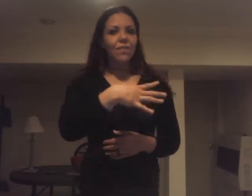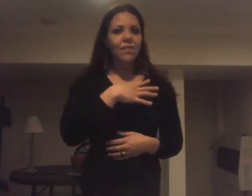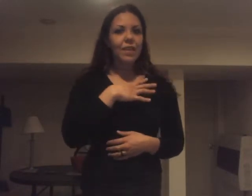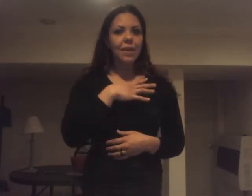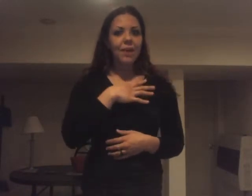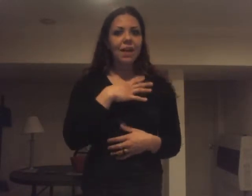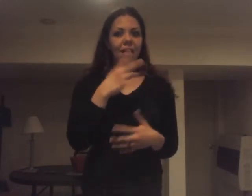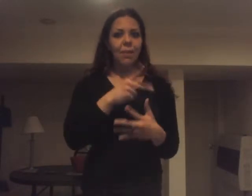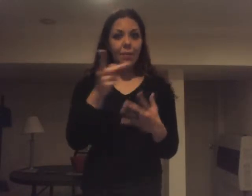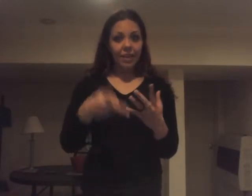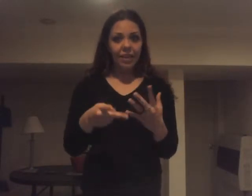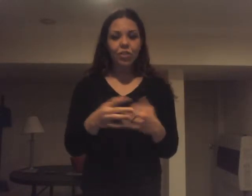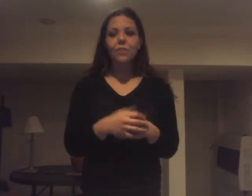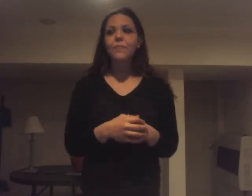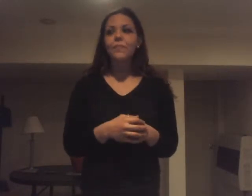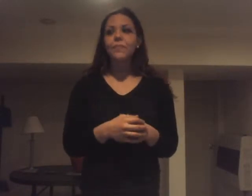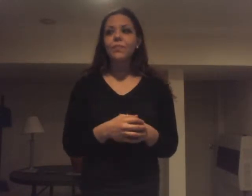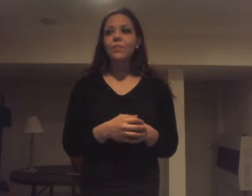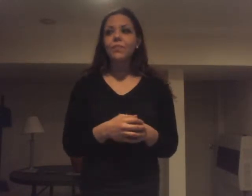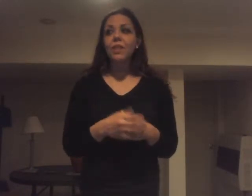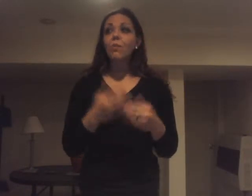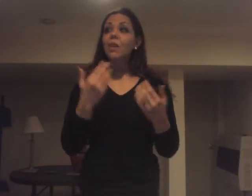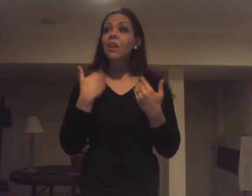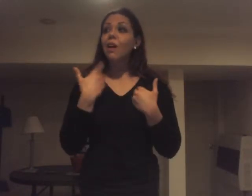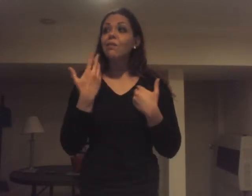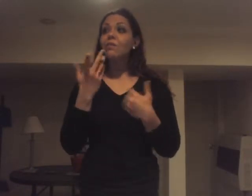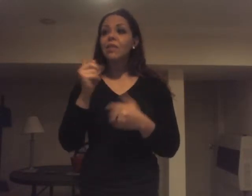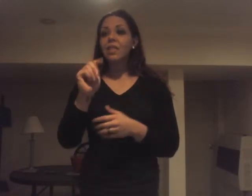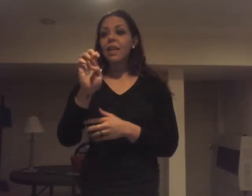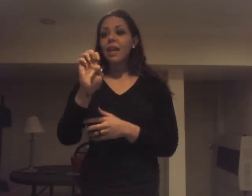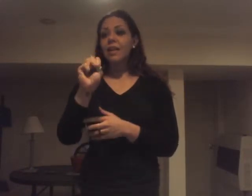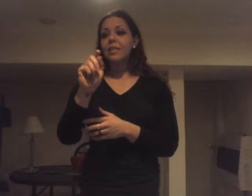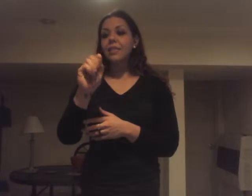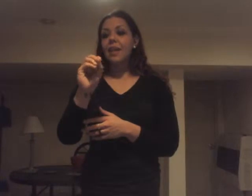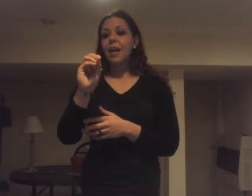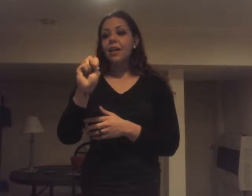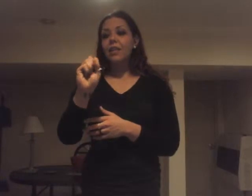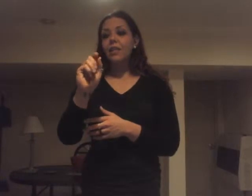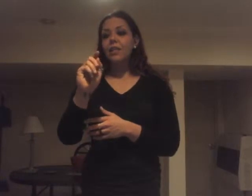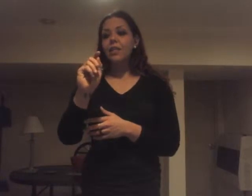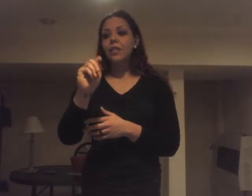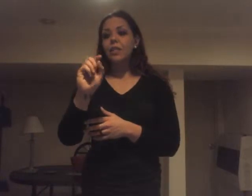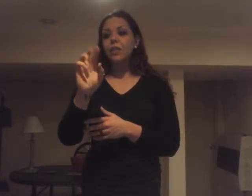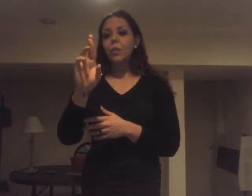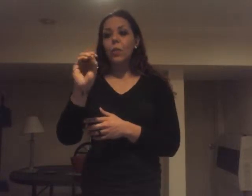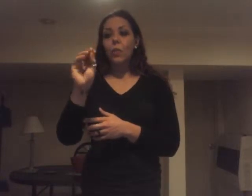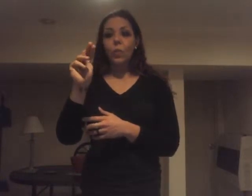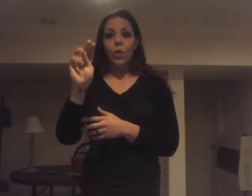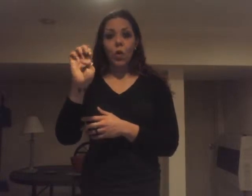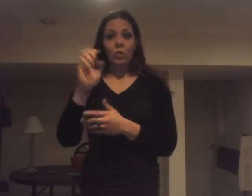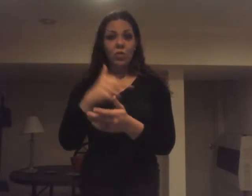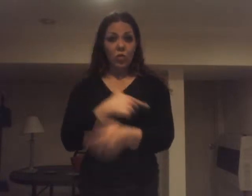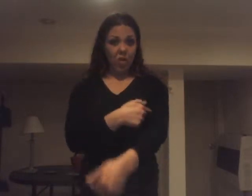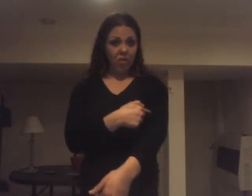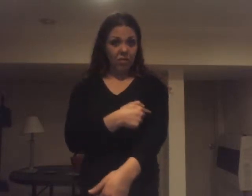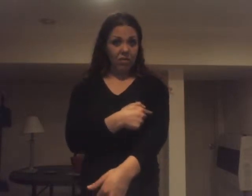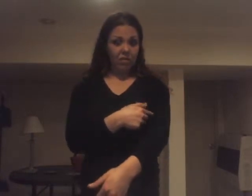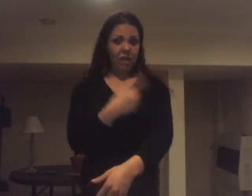recommended testosterone-enhancing drugs. And about a quarter of men